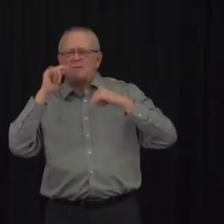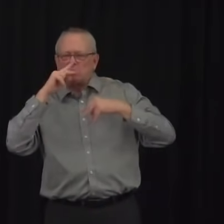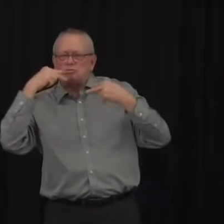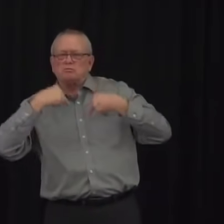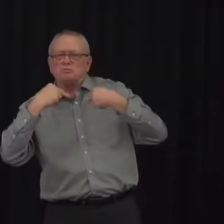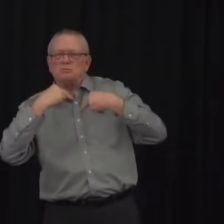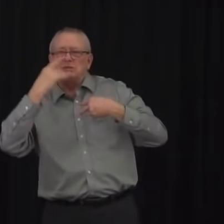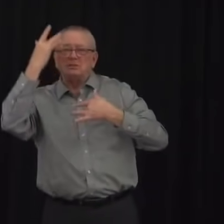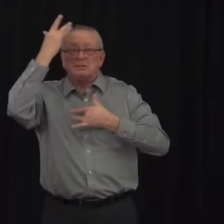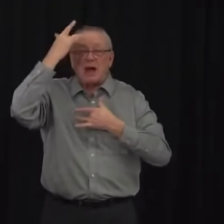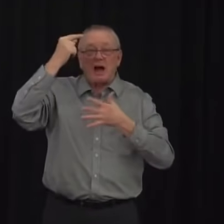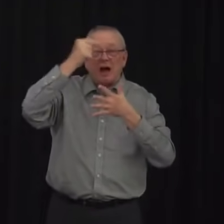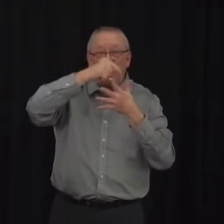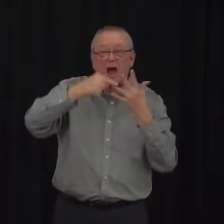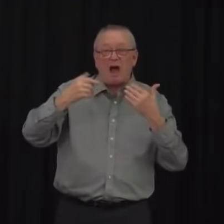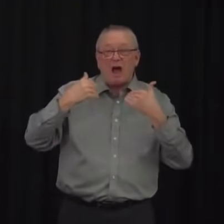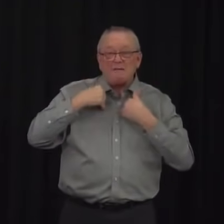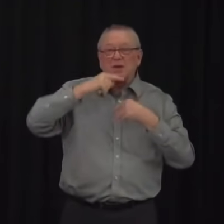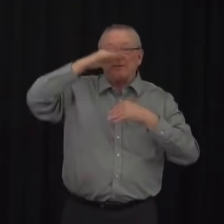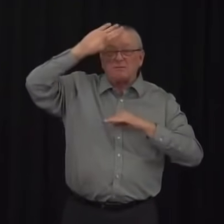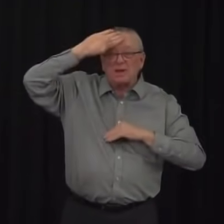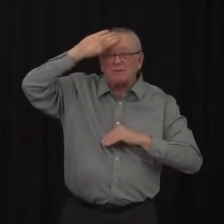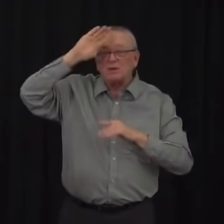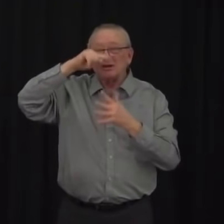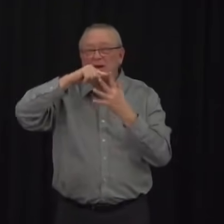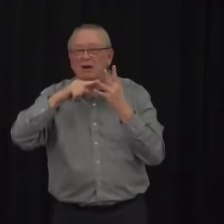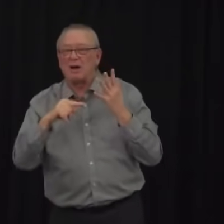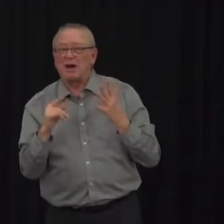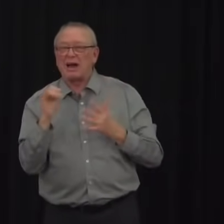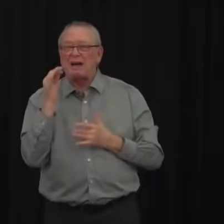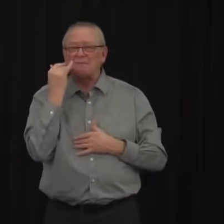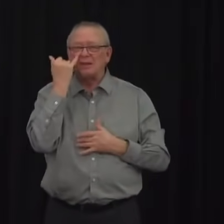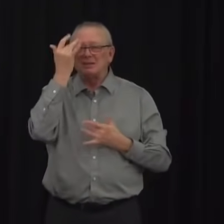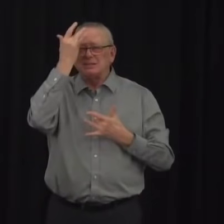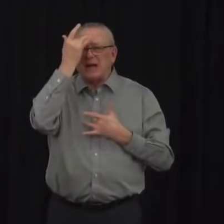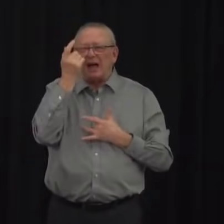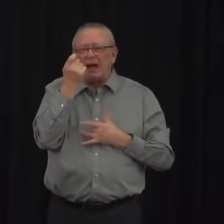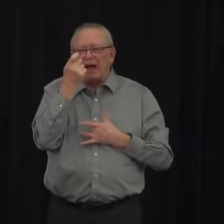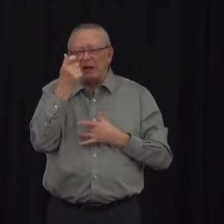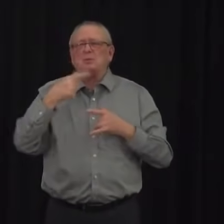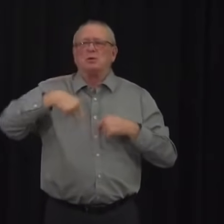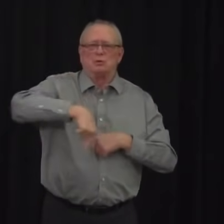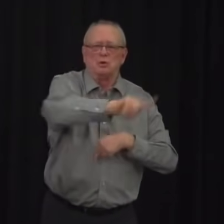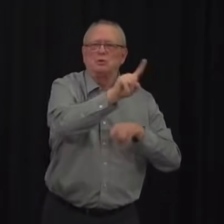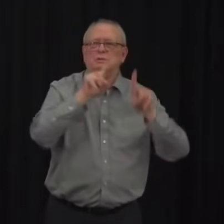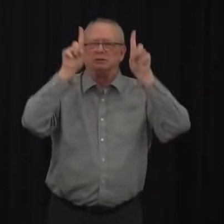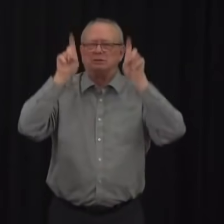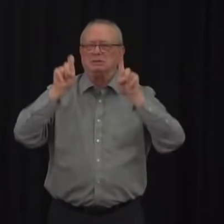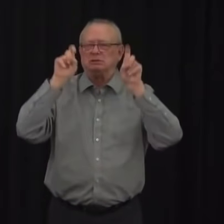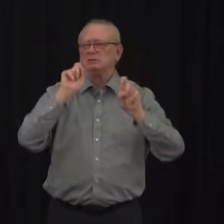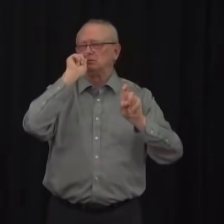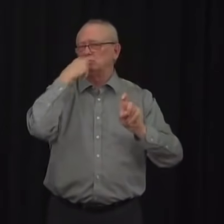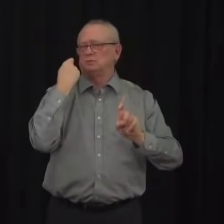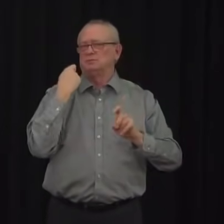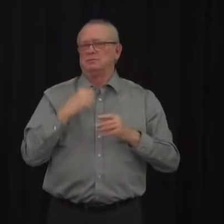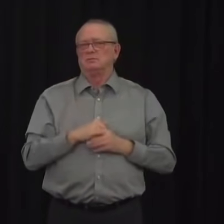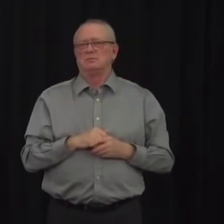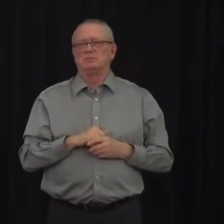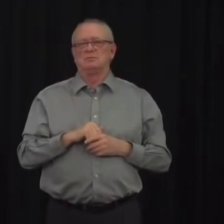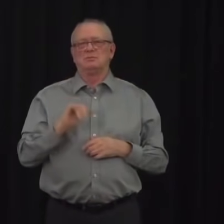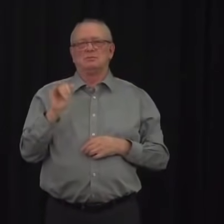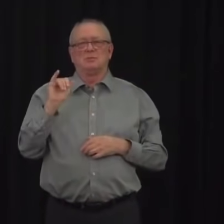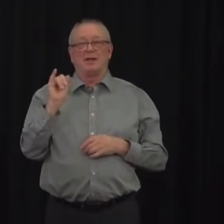testing if needed. Otherwise, do not leave your property. And please respond back to the text message so contact tracers